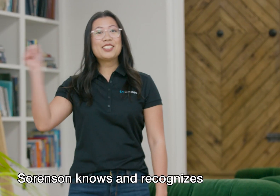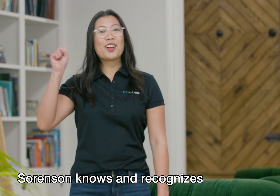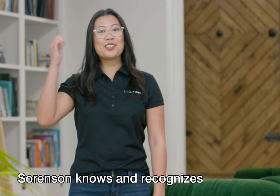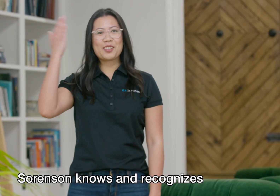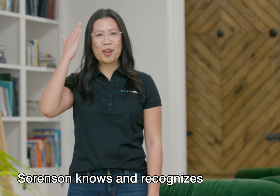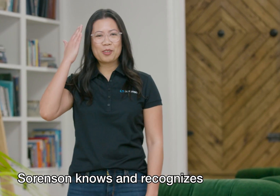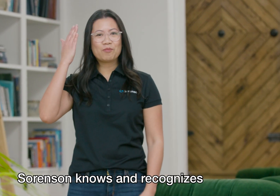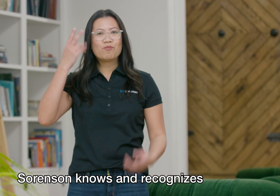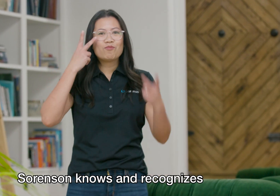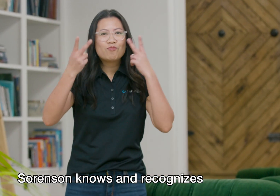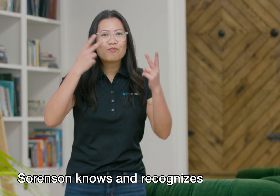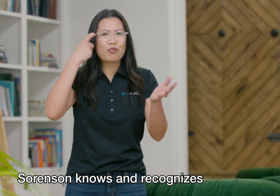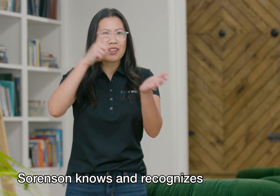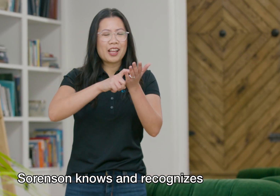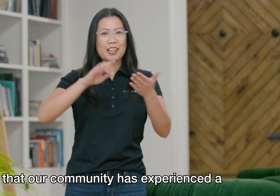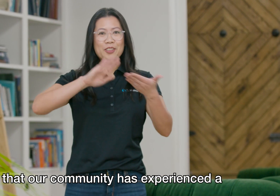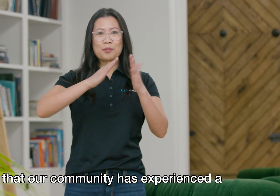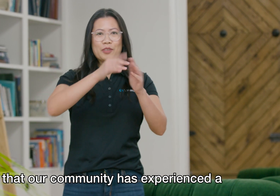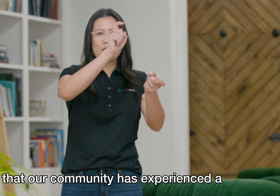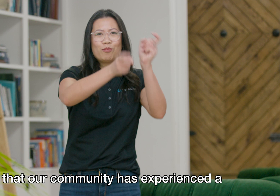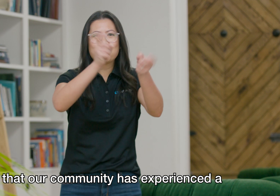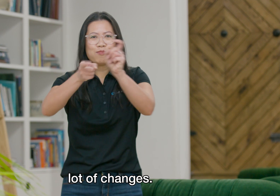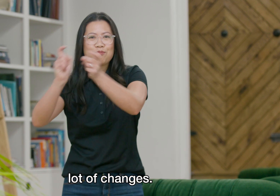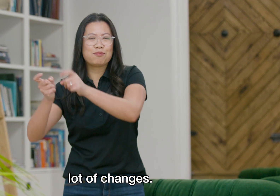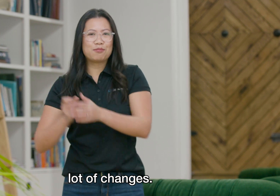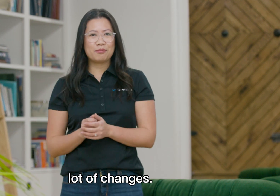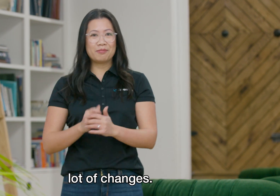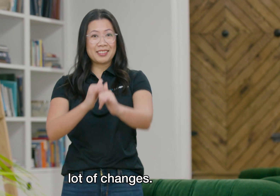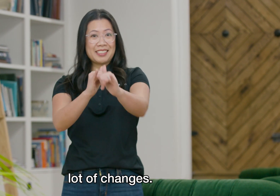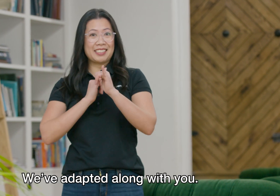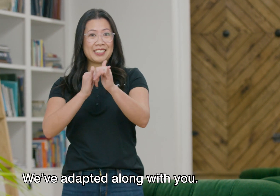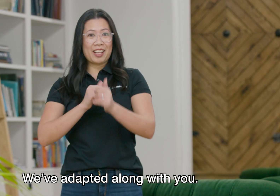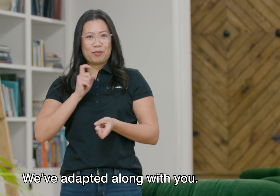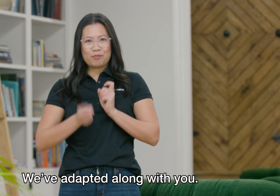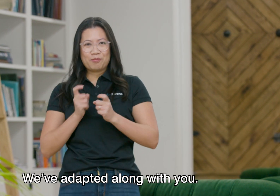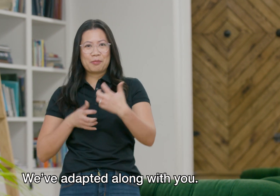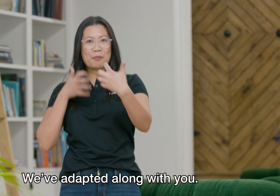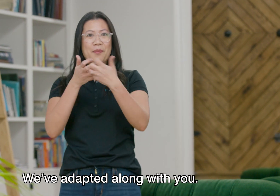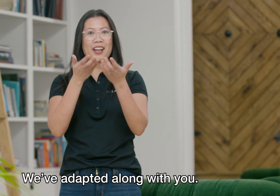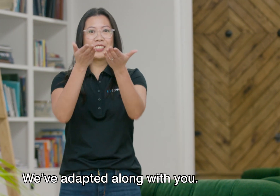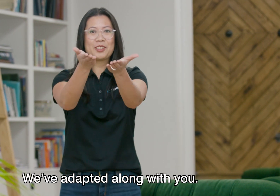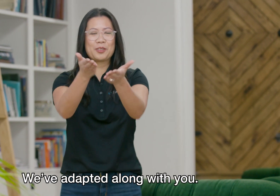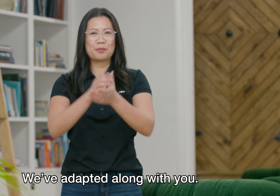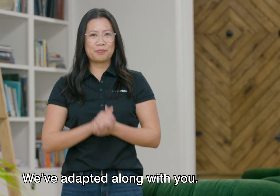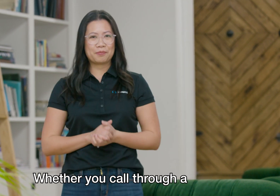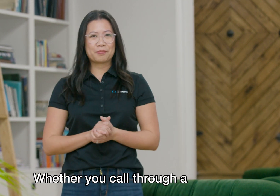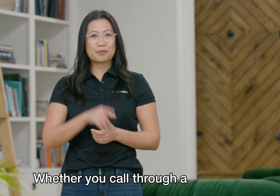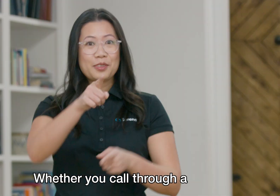Sorenson knows and recognizes that our community has experienced a lot of changes. We've adapted along with you.